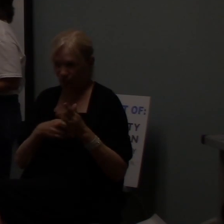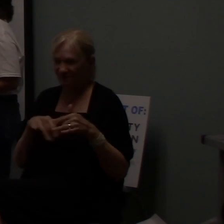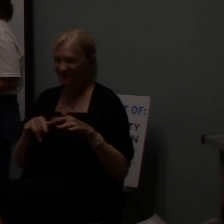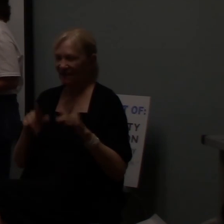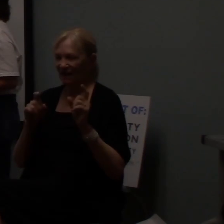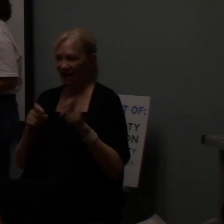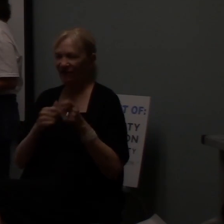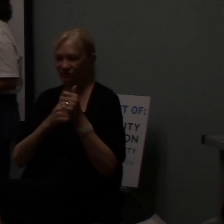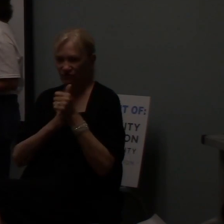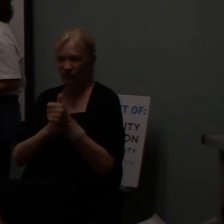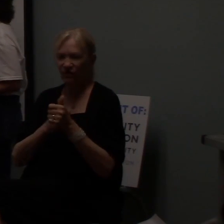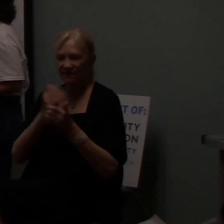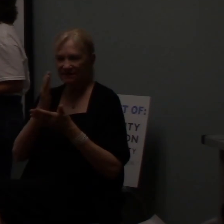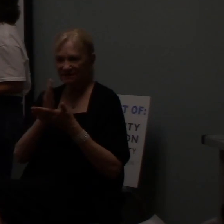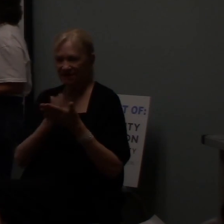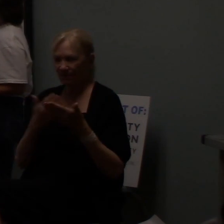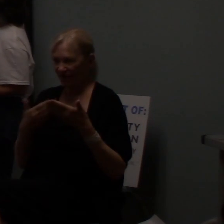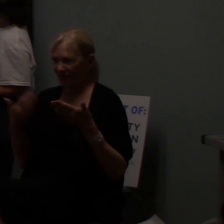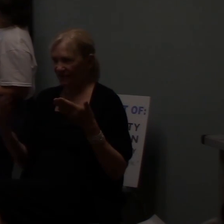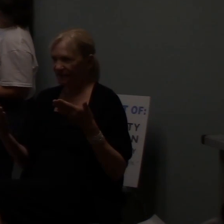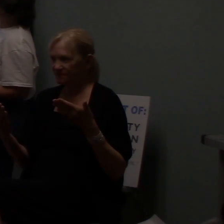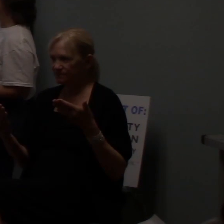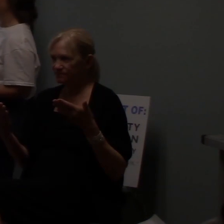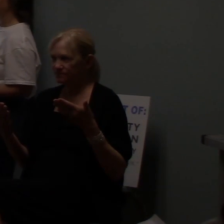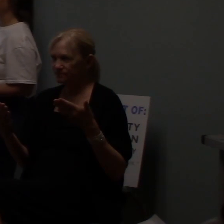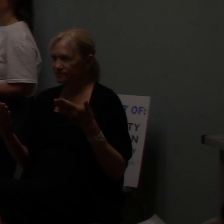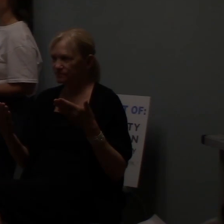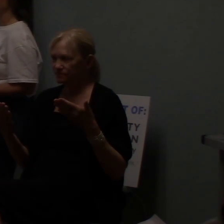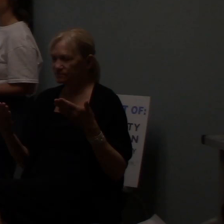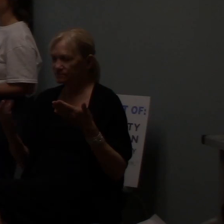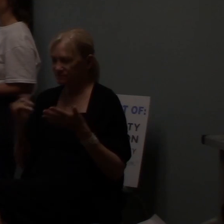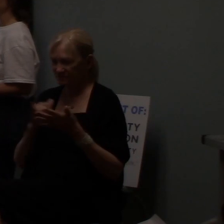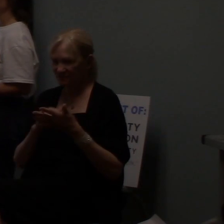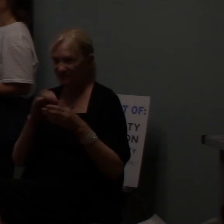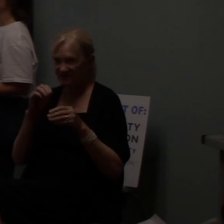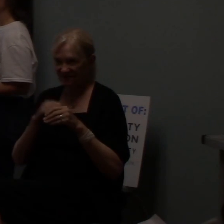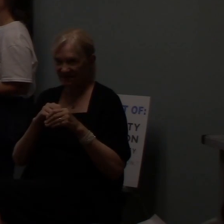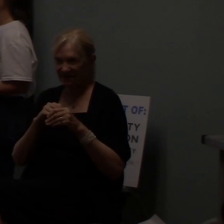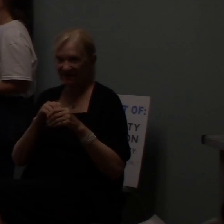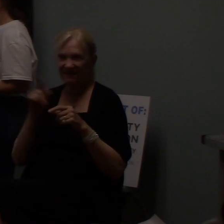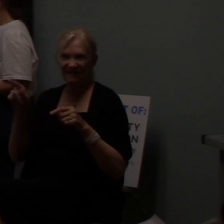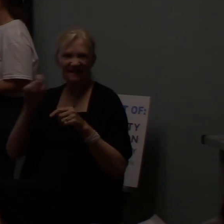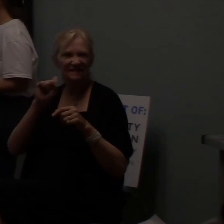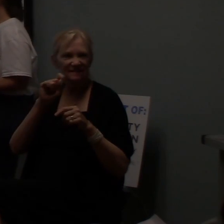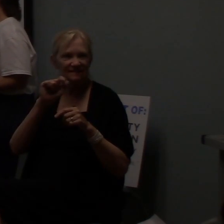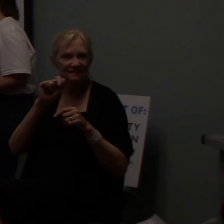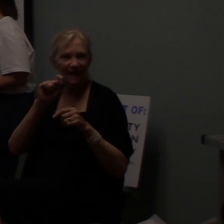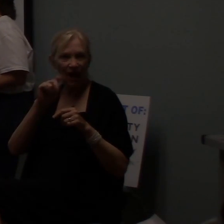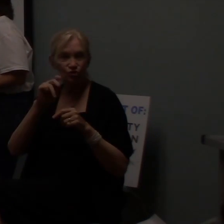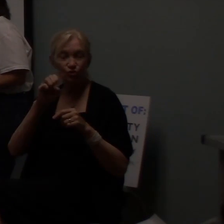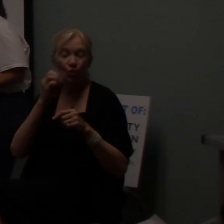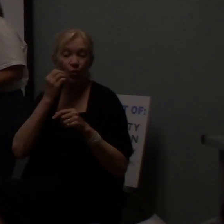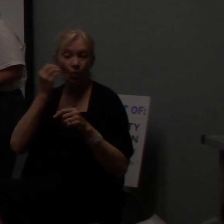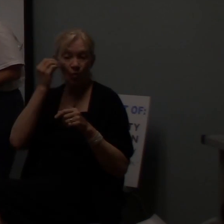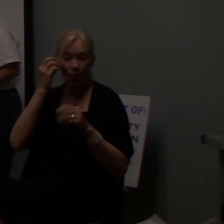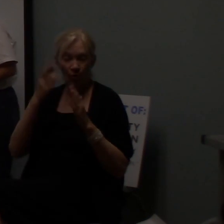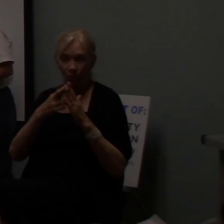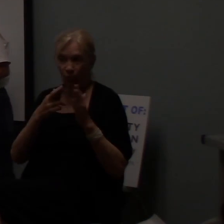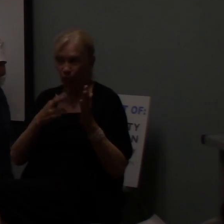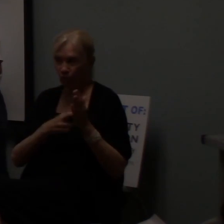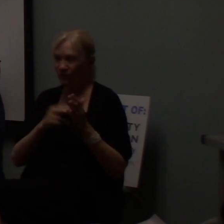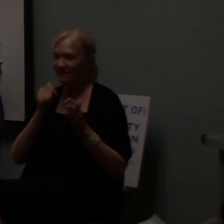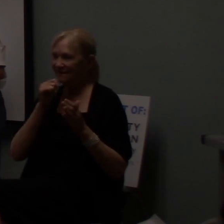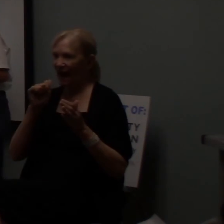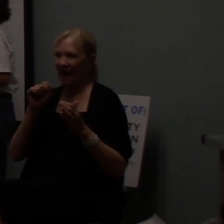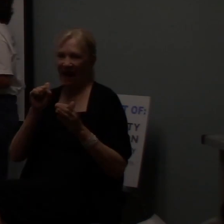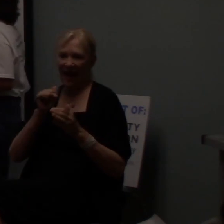follow some of the stuff that is in the statute, because home rule for county is not as powerful as